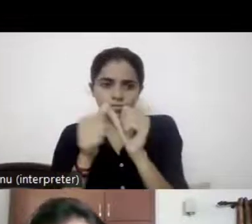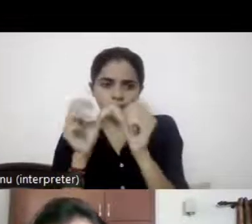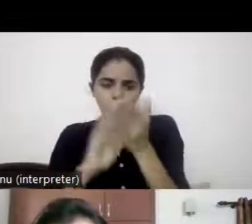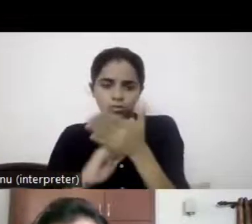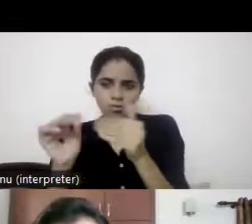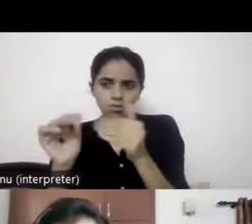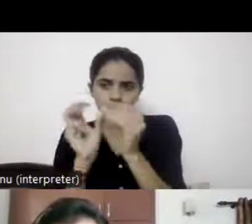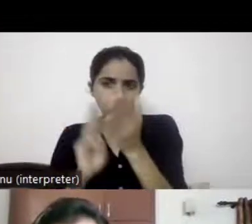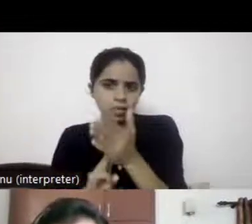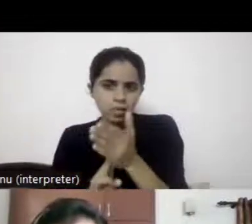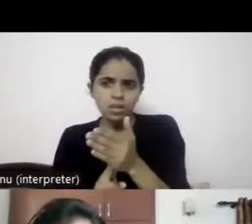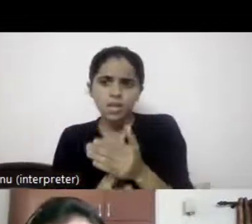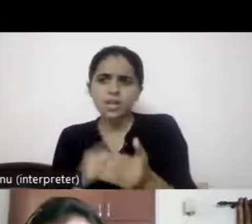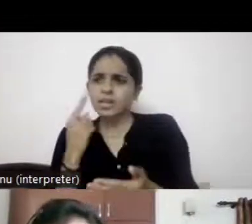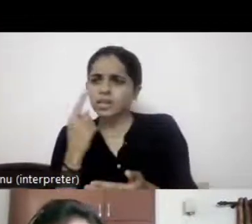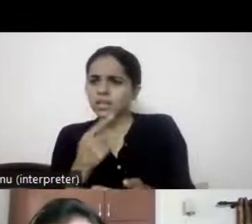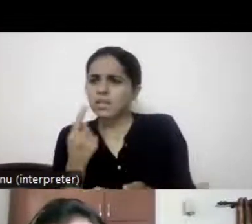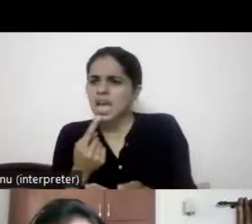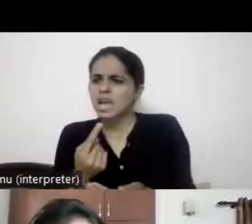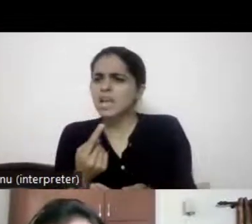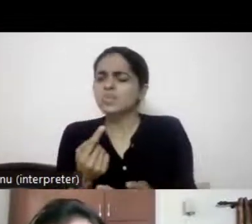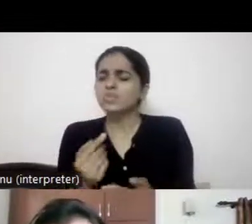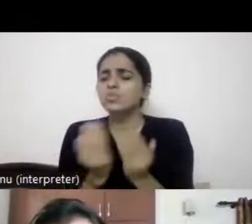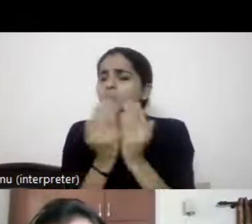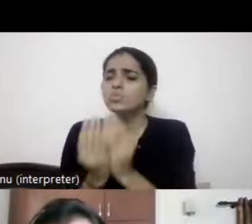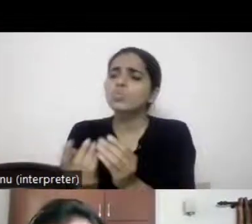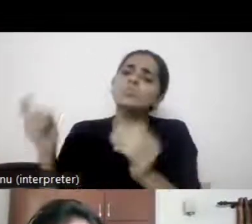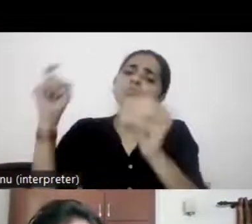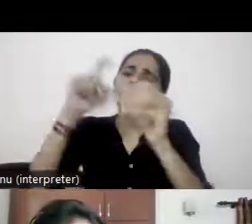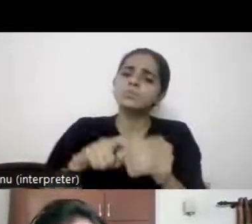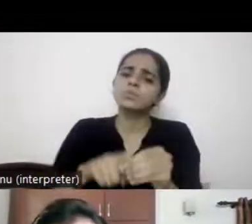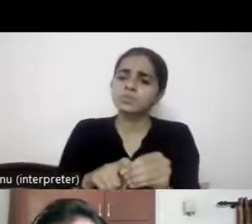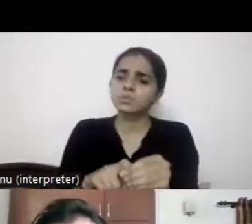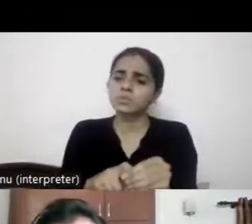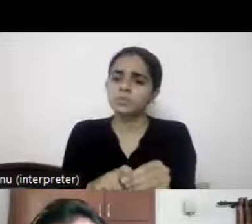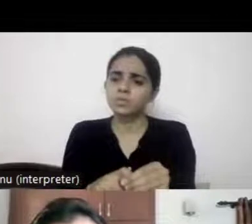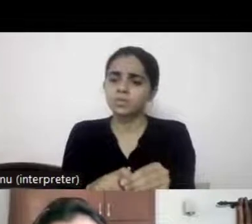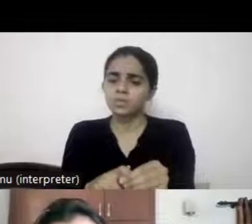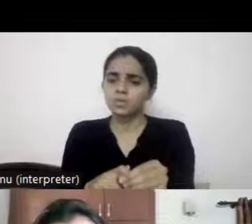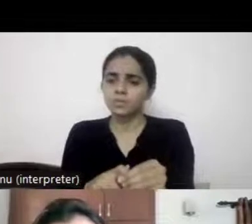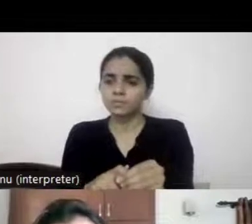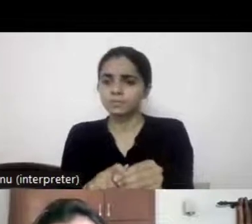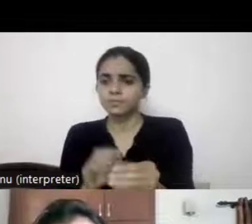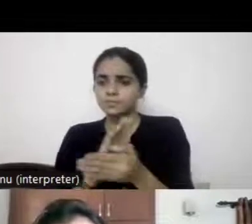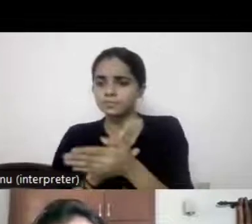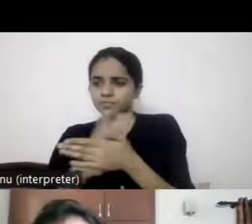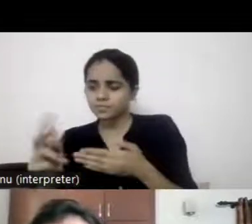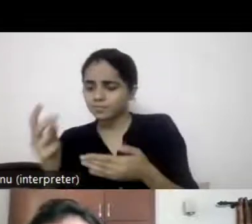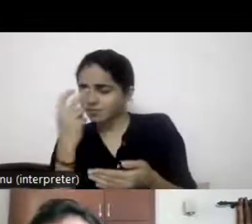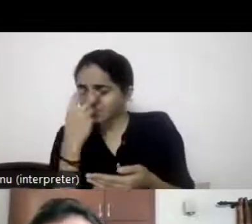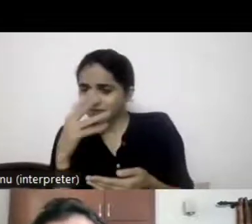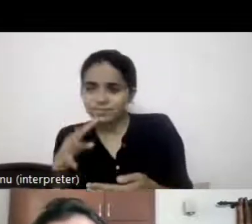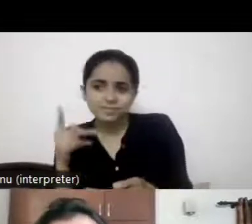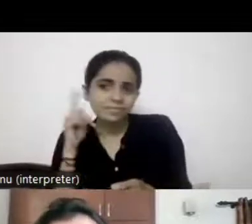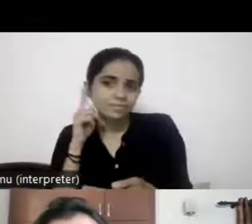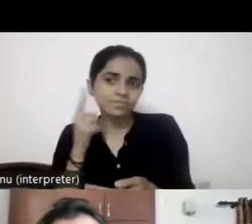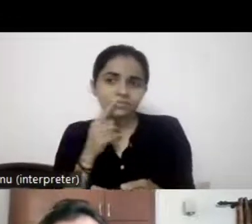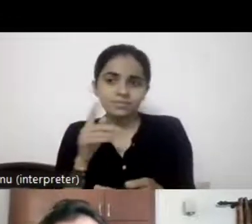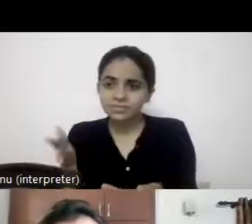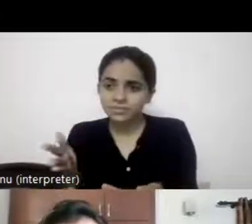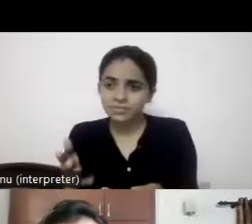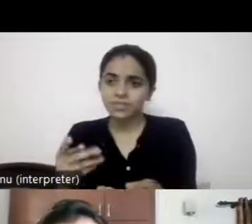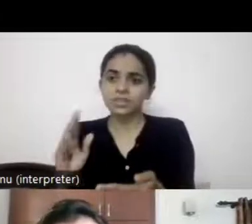be admitted to a school. And these two figures that you would read, they hold a very